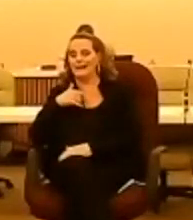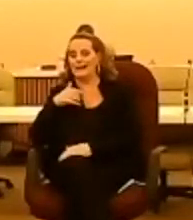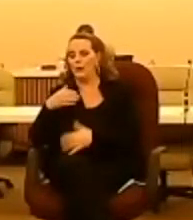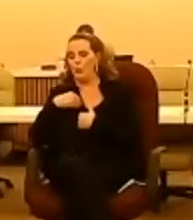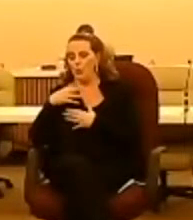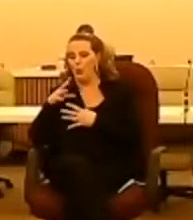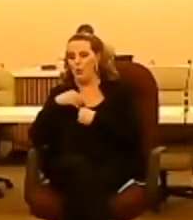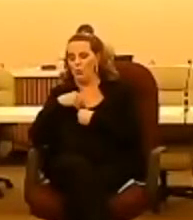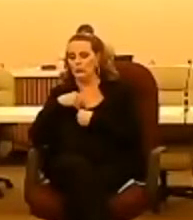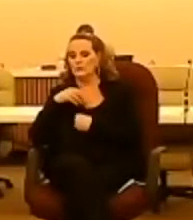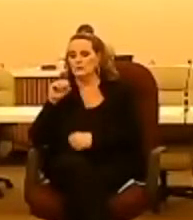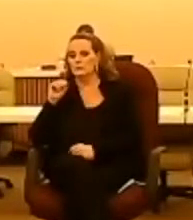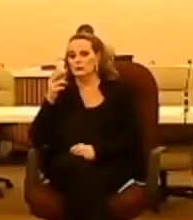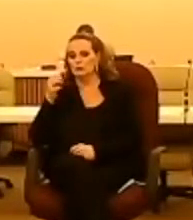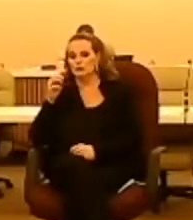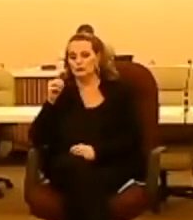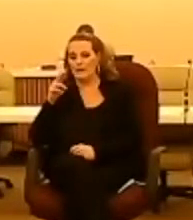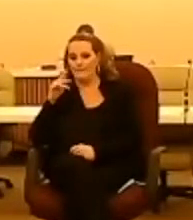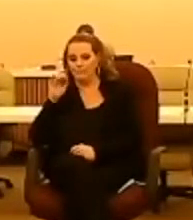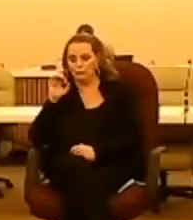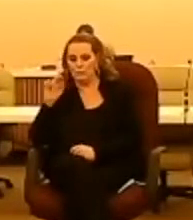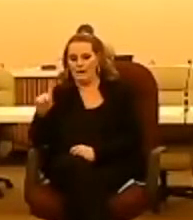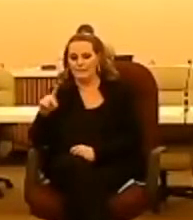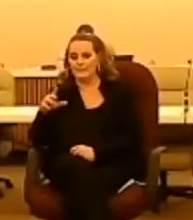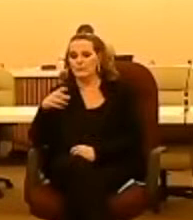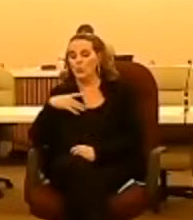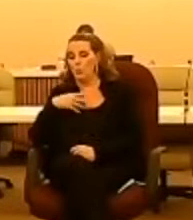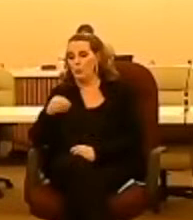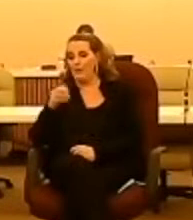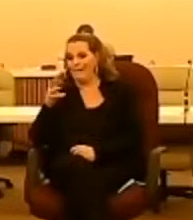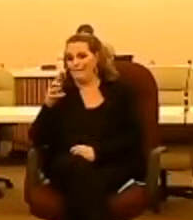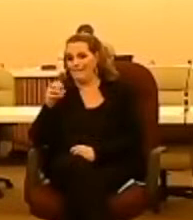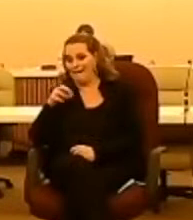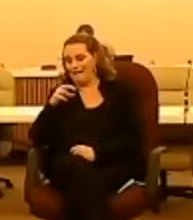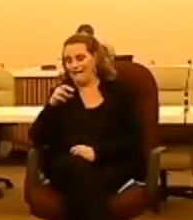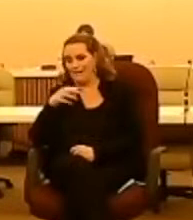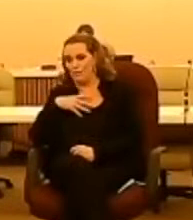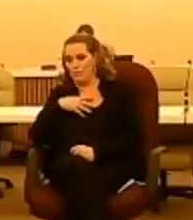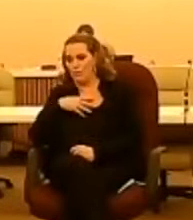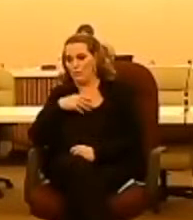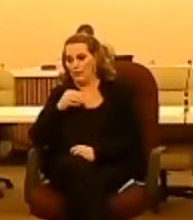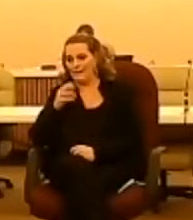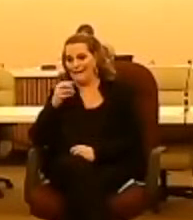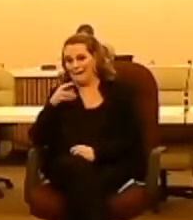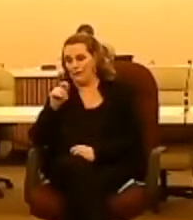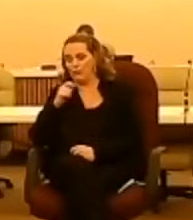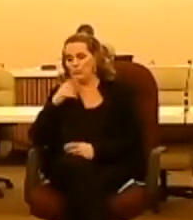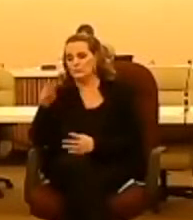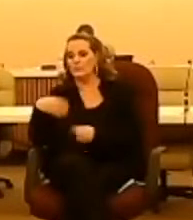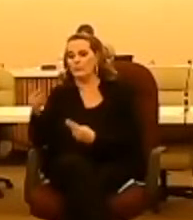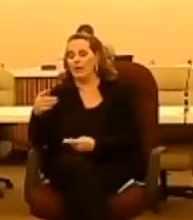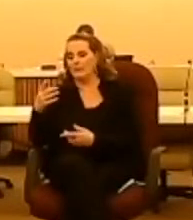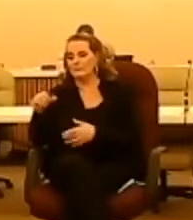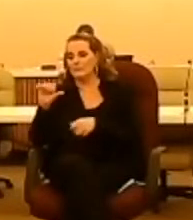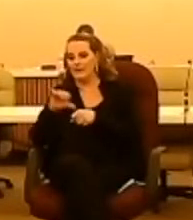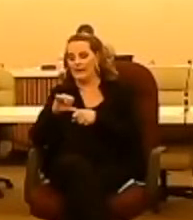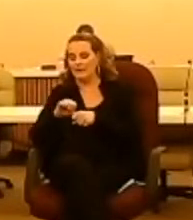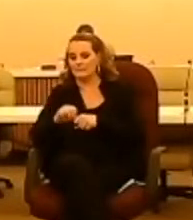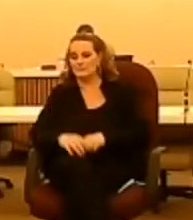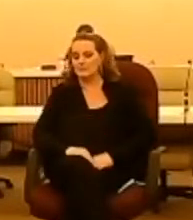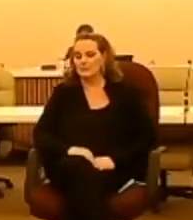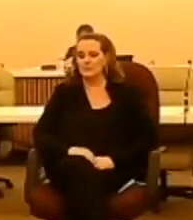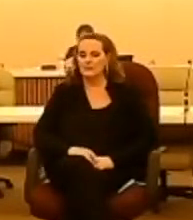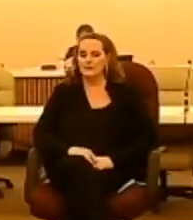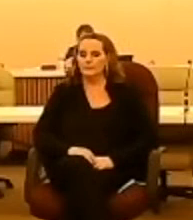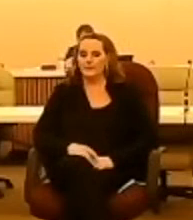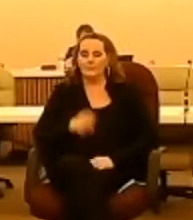White Arrow is my supplier of the gas. And when we bought East River, I want to buy East River, but I don't have enough money